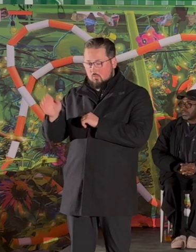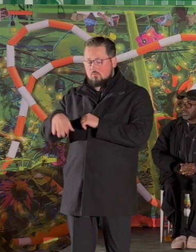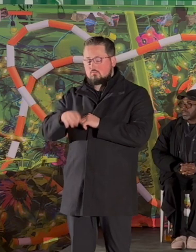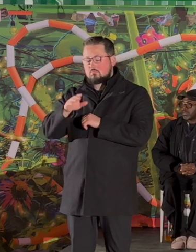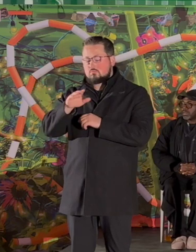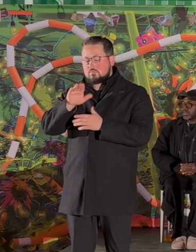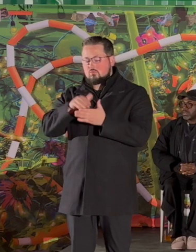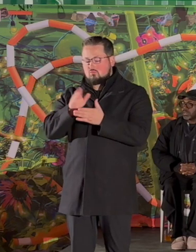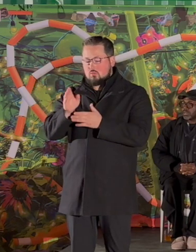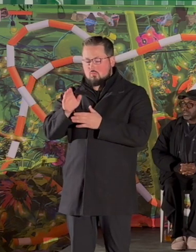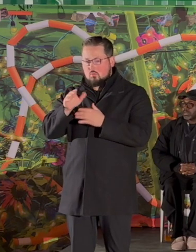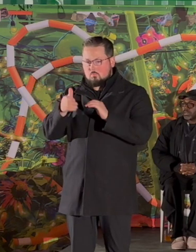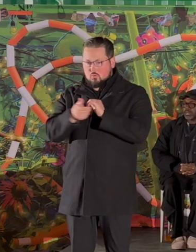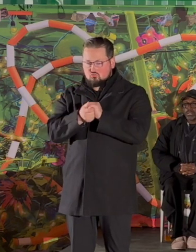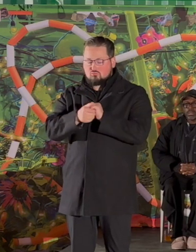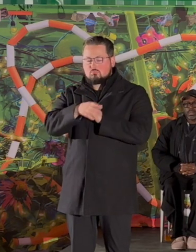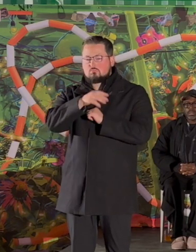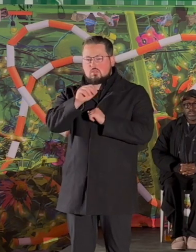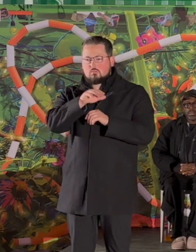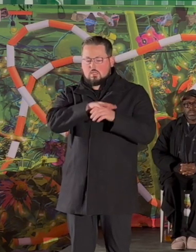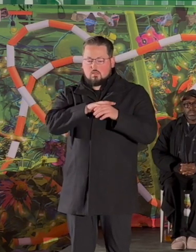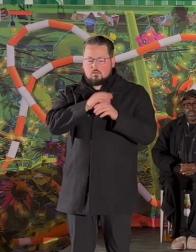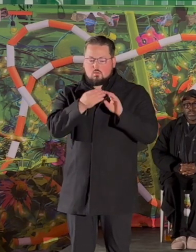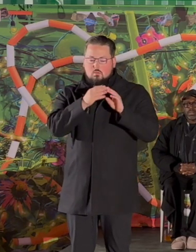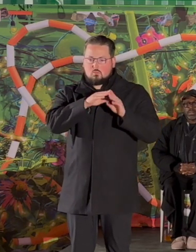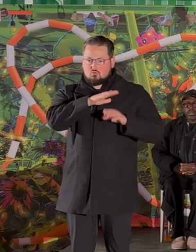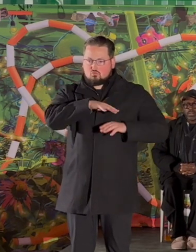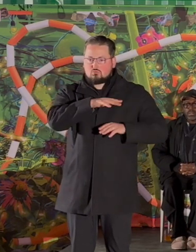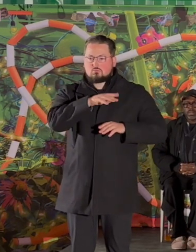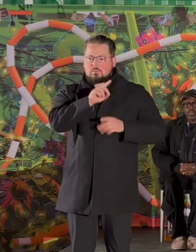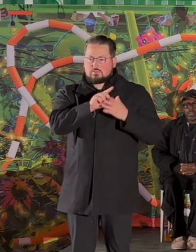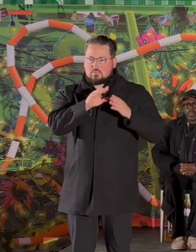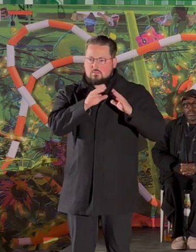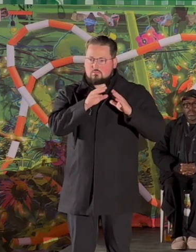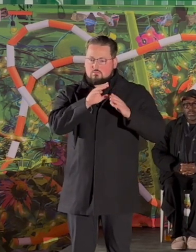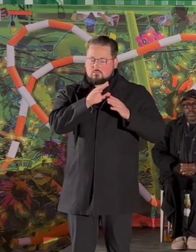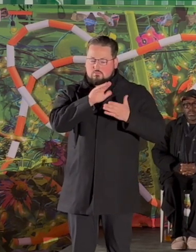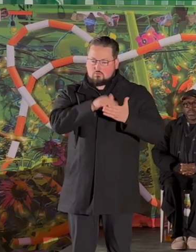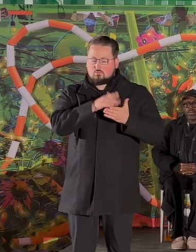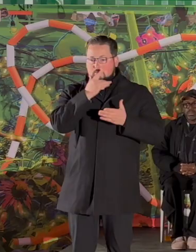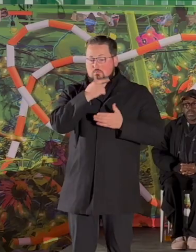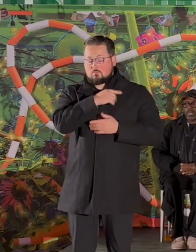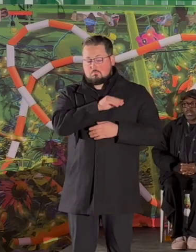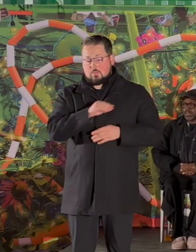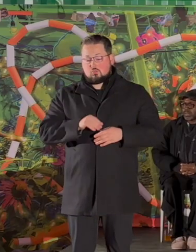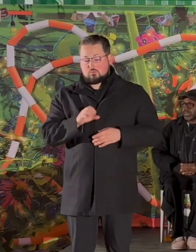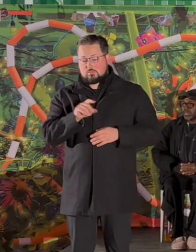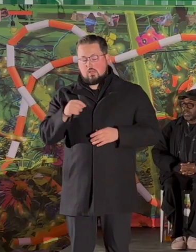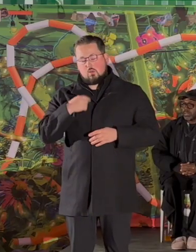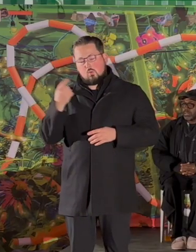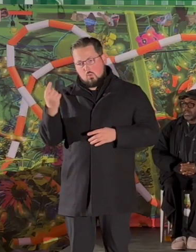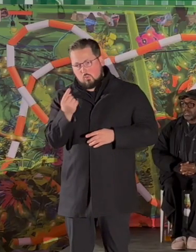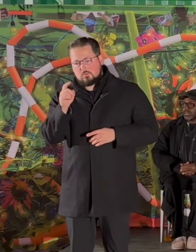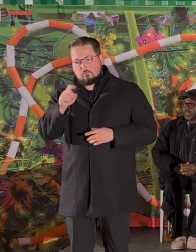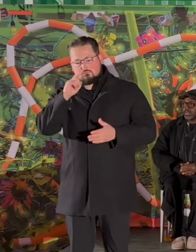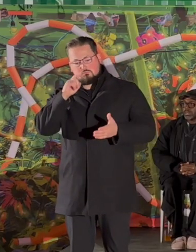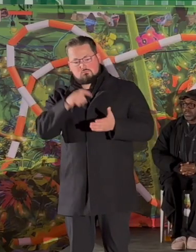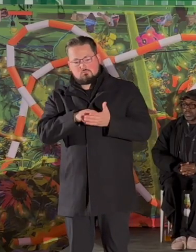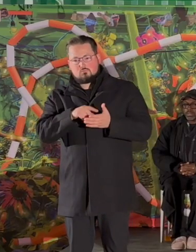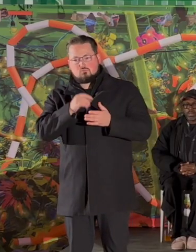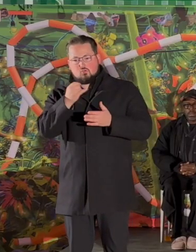Partnership, and the Neighborhood Design Center. And congratulations again, as Mayor Scott said, but I have to always recognize